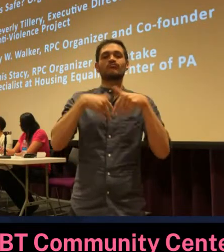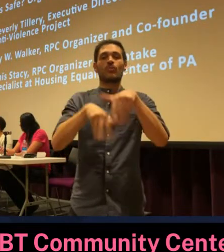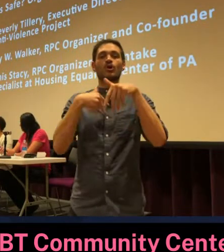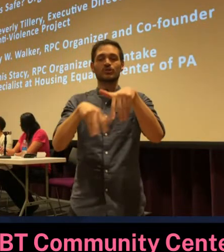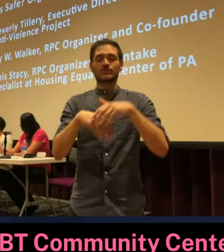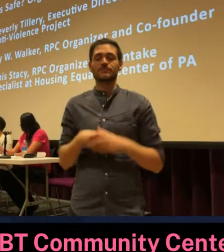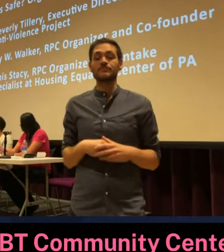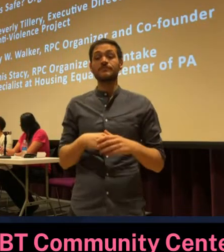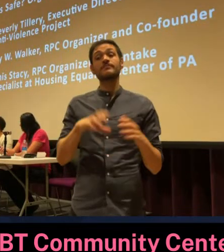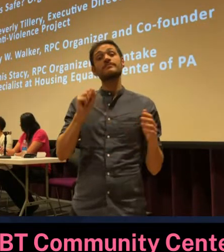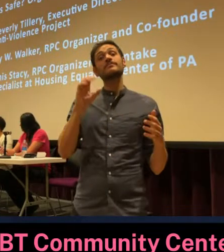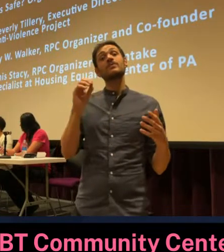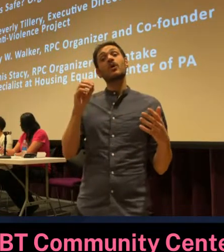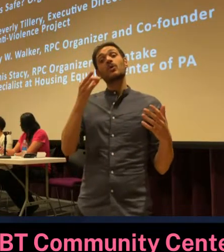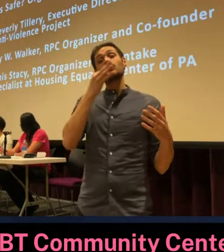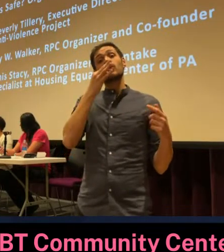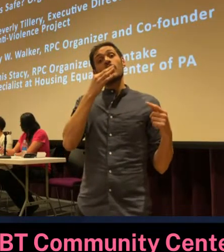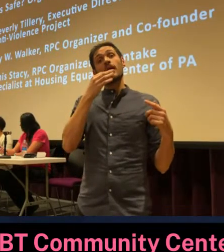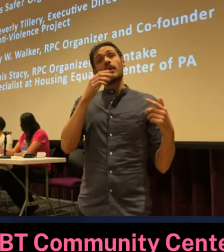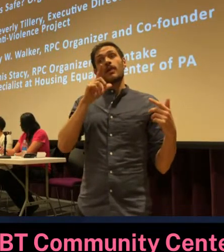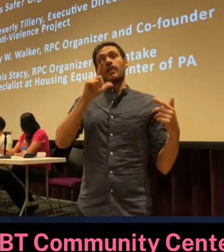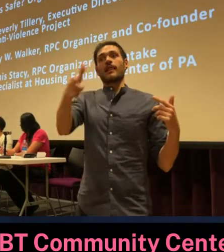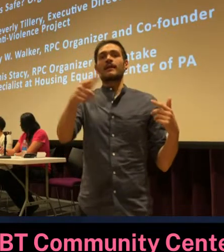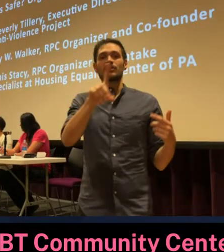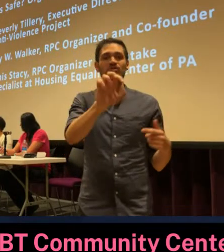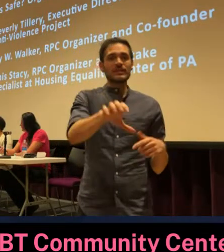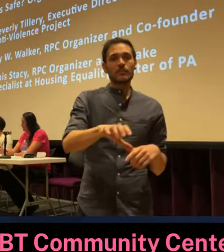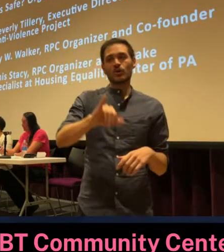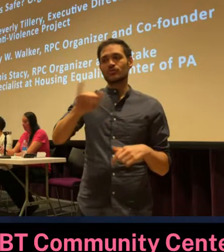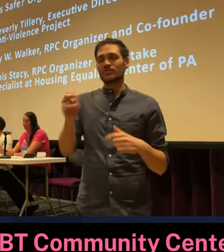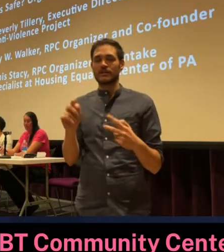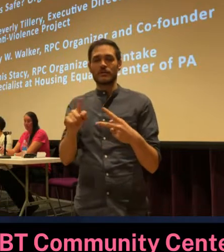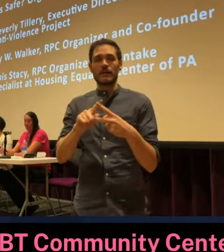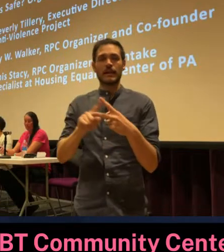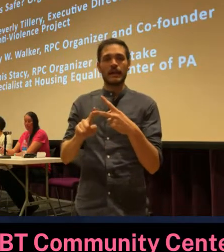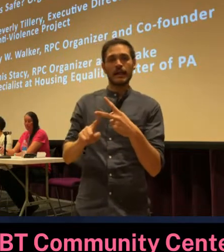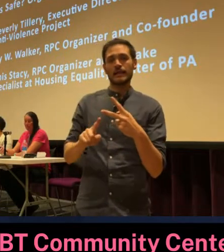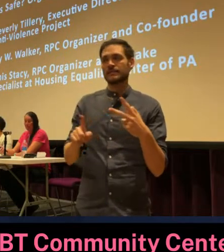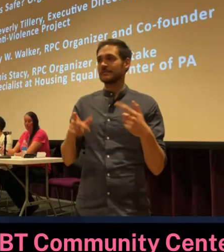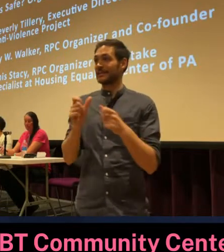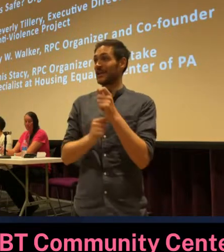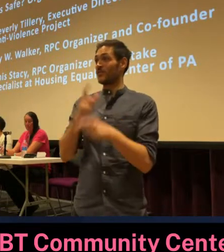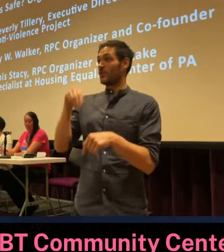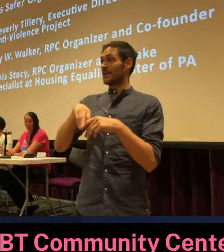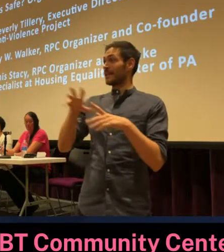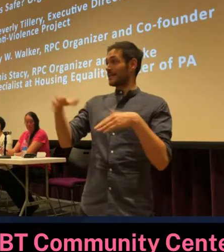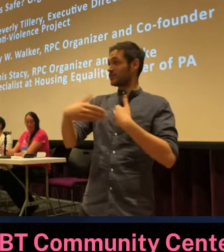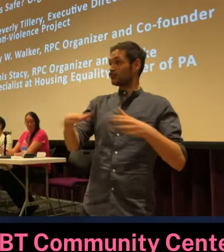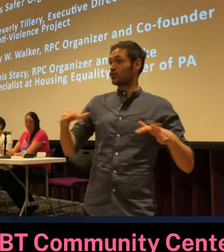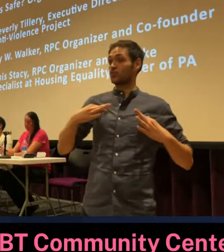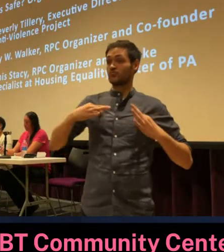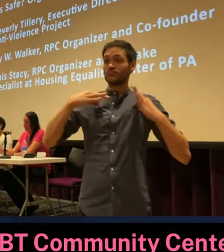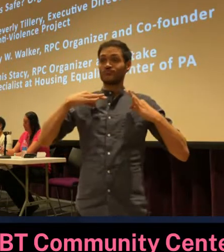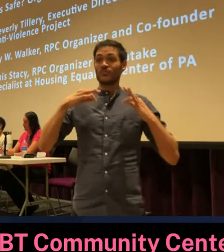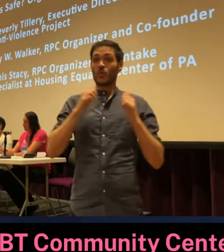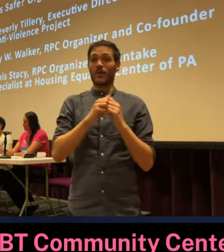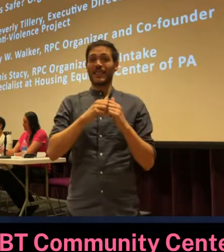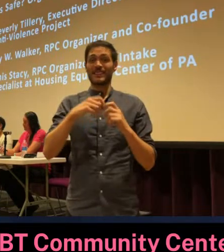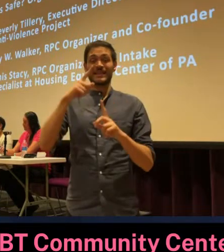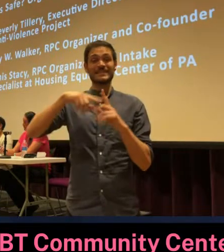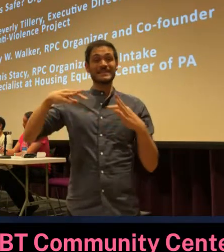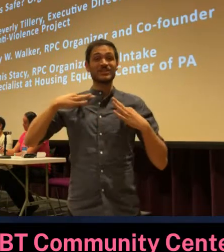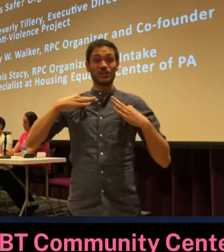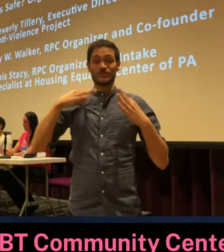January, we're down to basically everybody that you see in this room with a Queer Liberation March T-shirt. That's it. That's who we are,